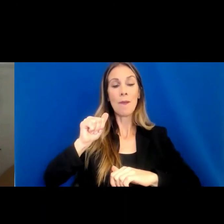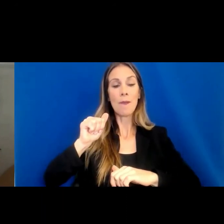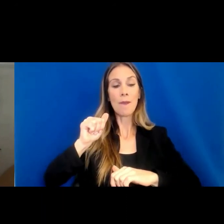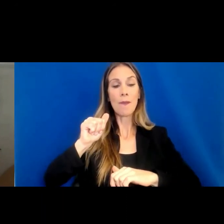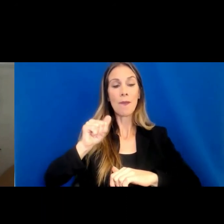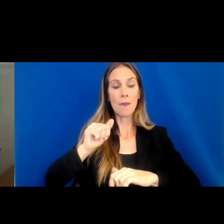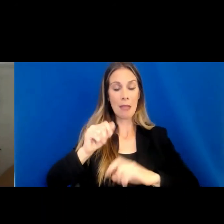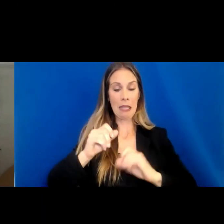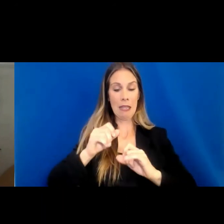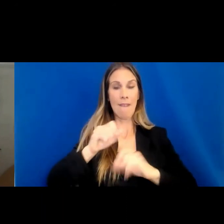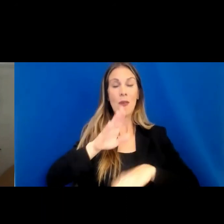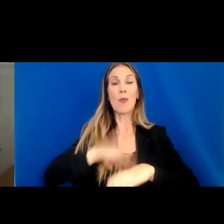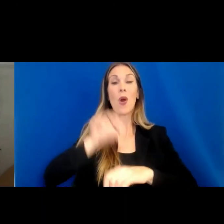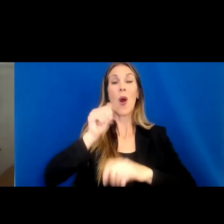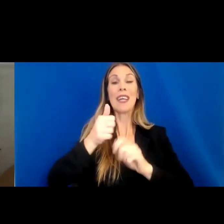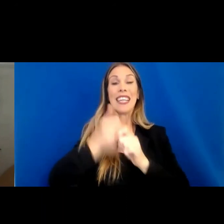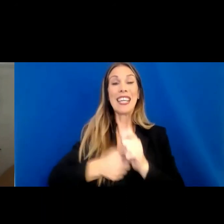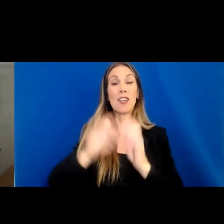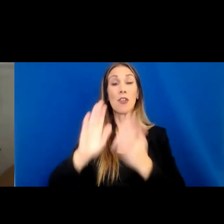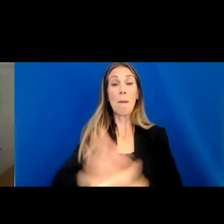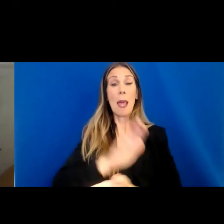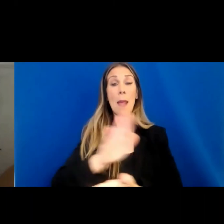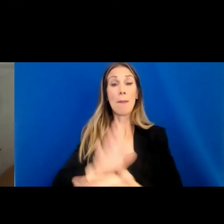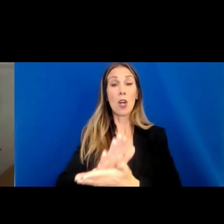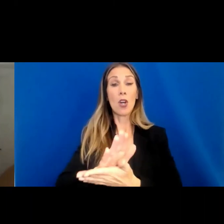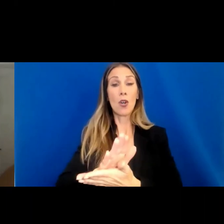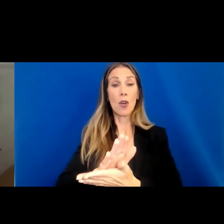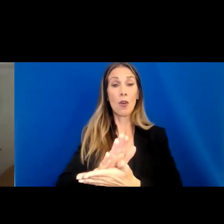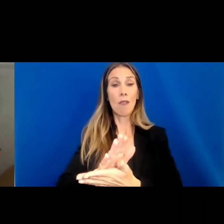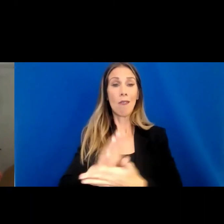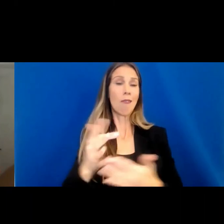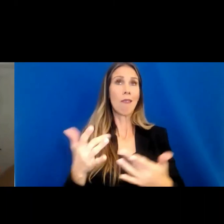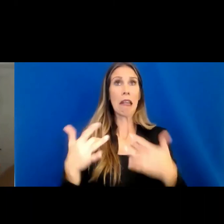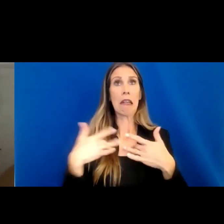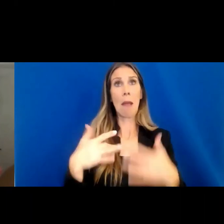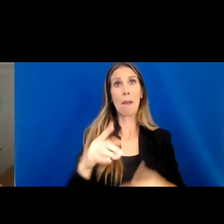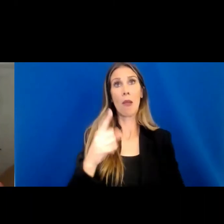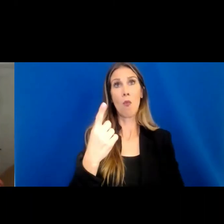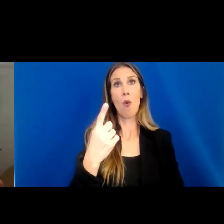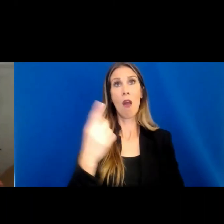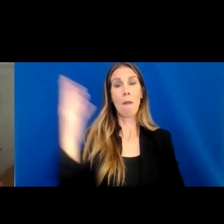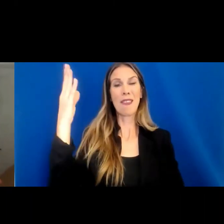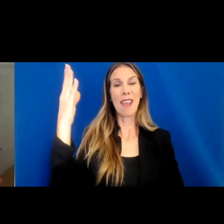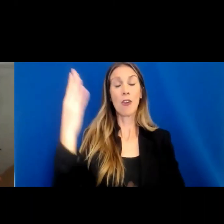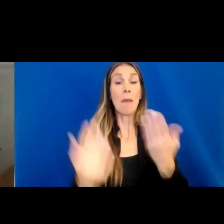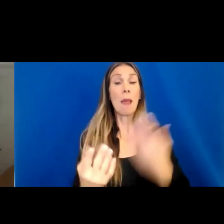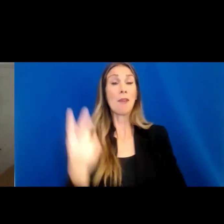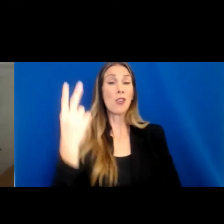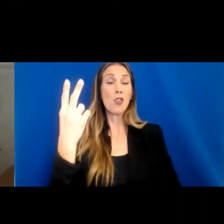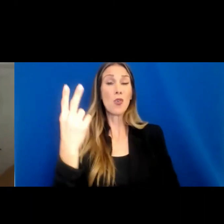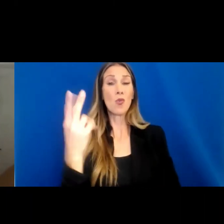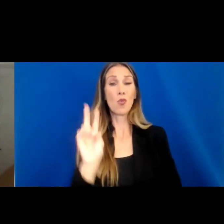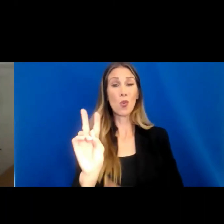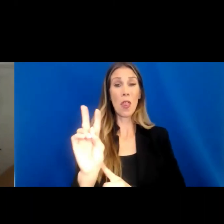each paper that has typically one presenter, sometimes two are sharing.